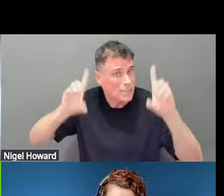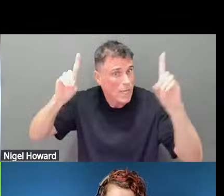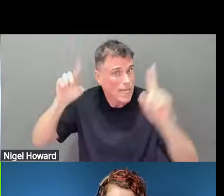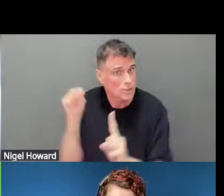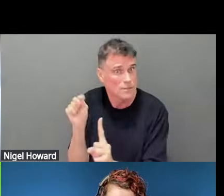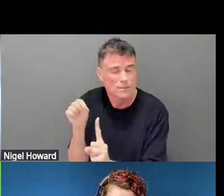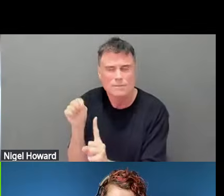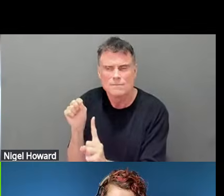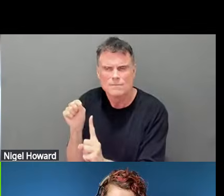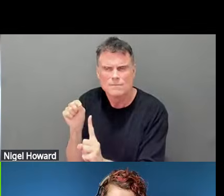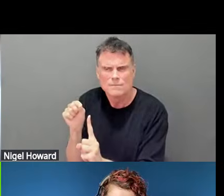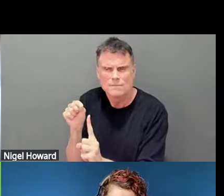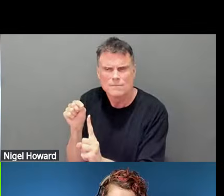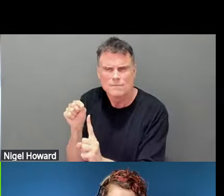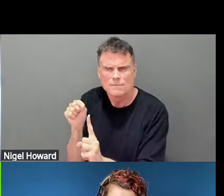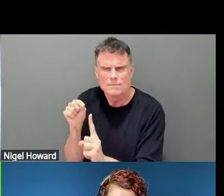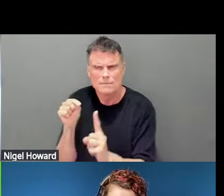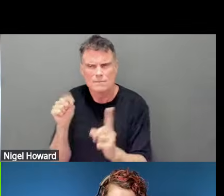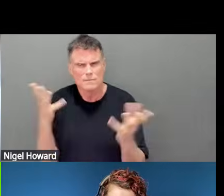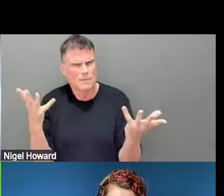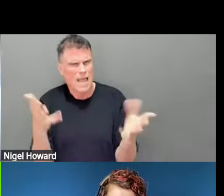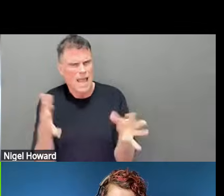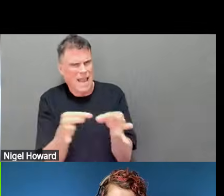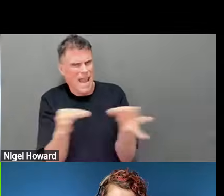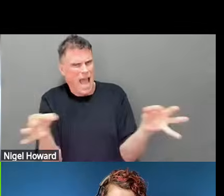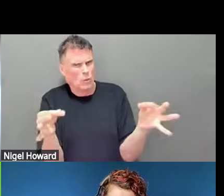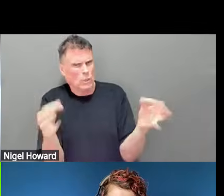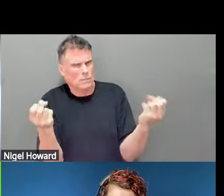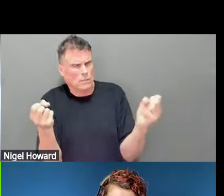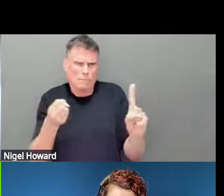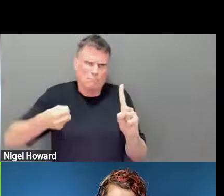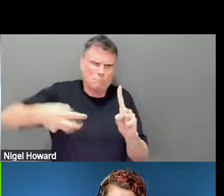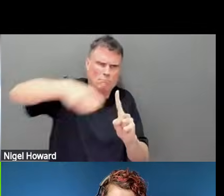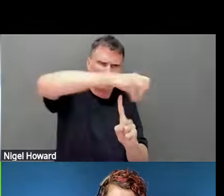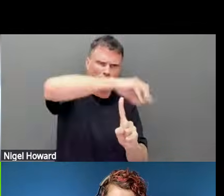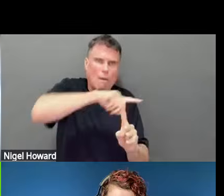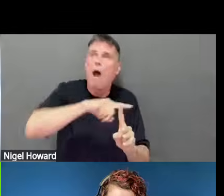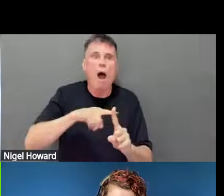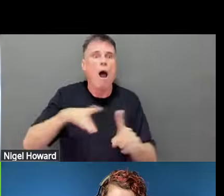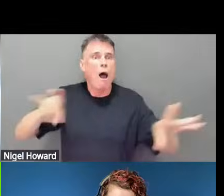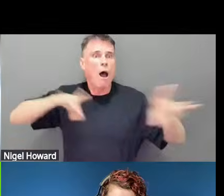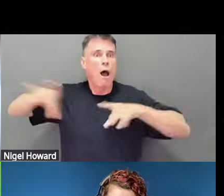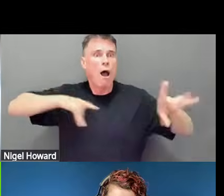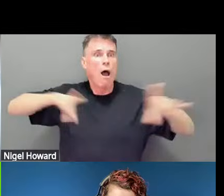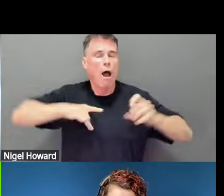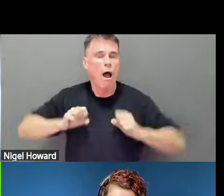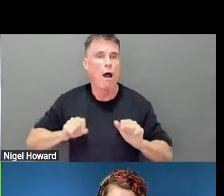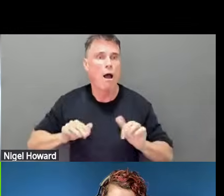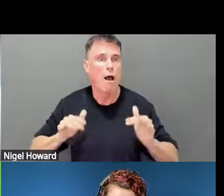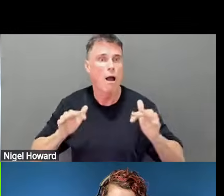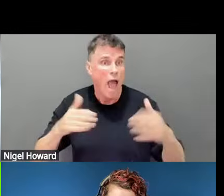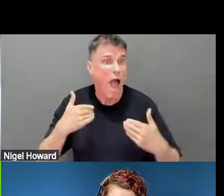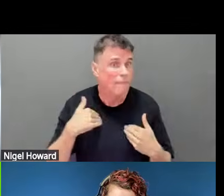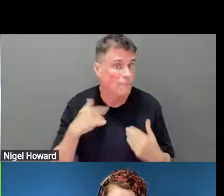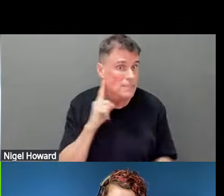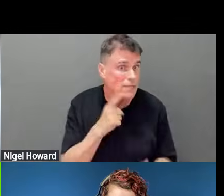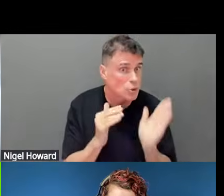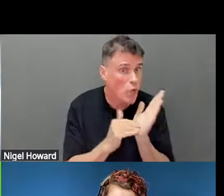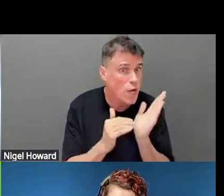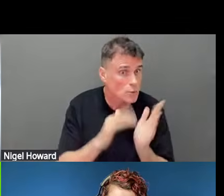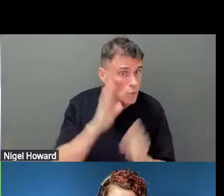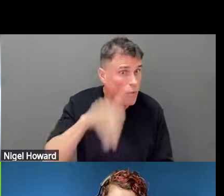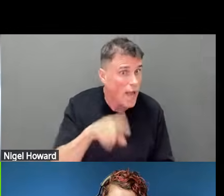Article 24 of the CRPD, very important because it speaks to education and